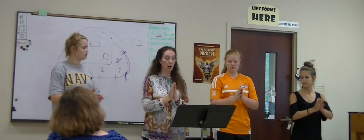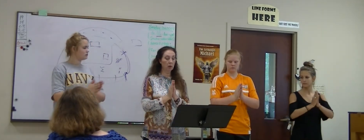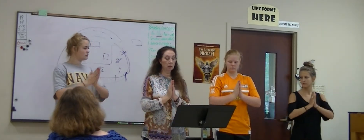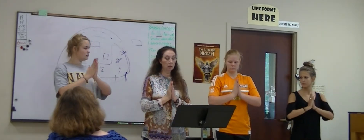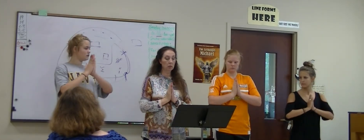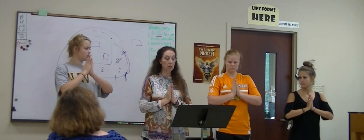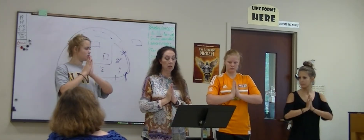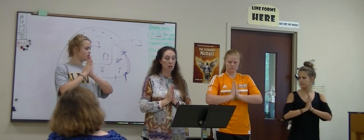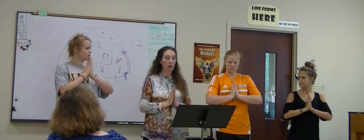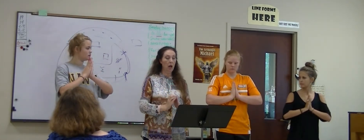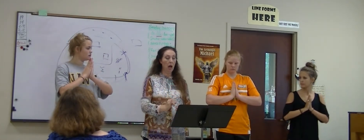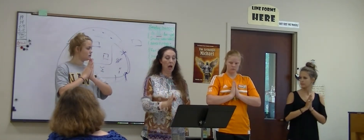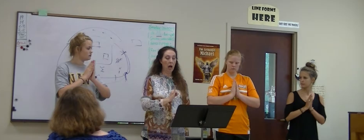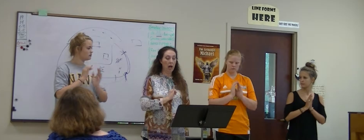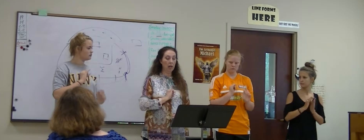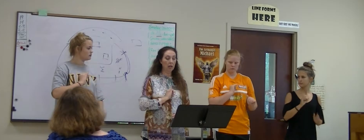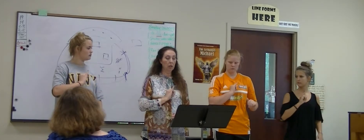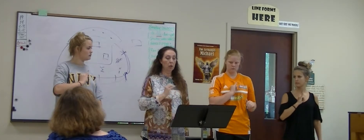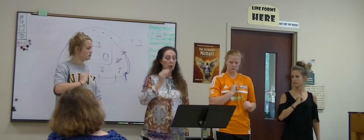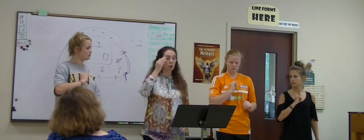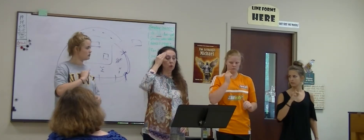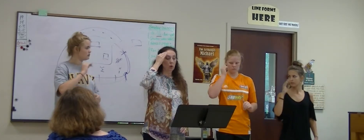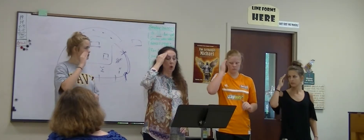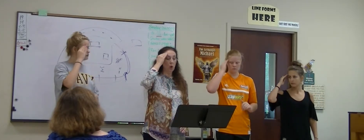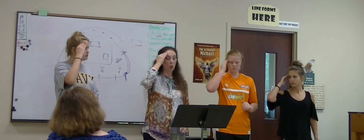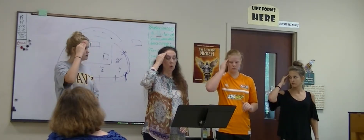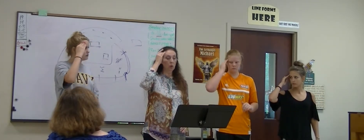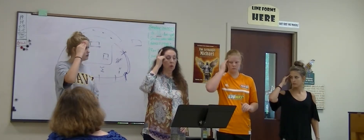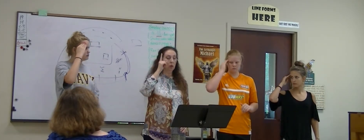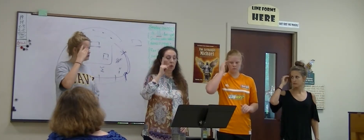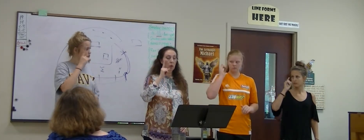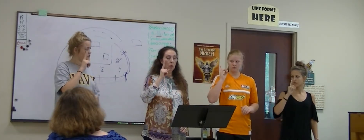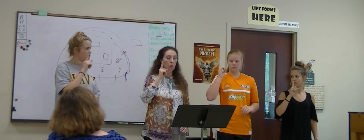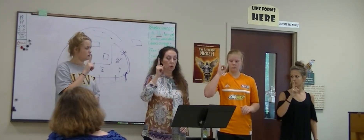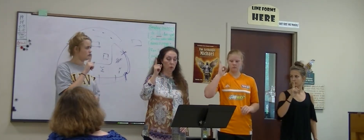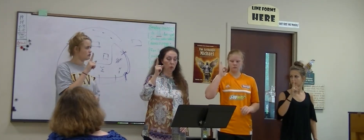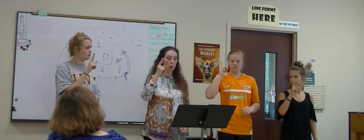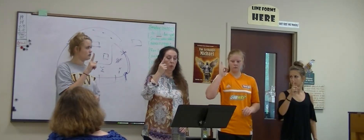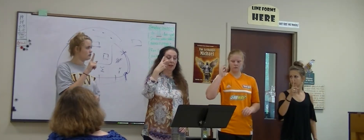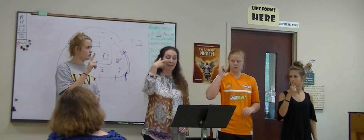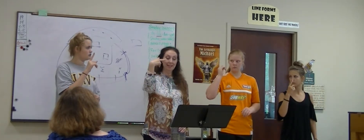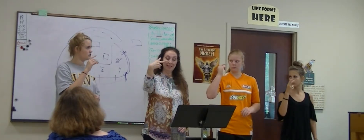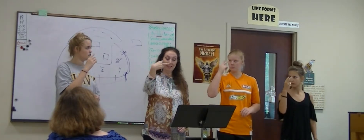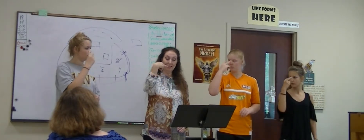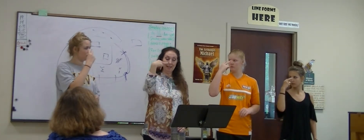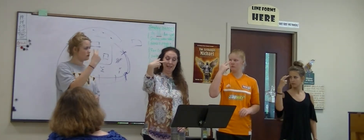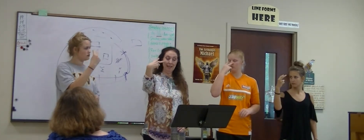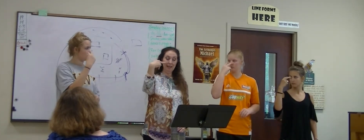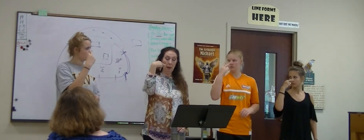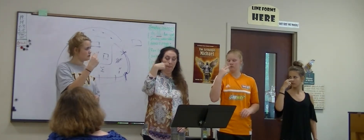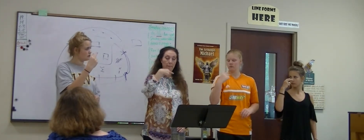prayers. I know you see